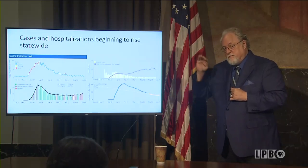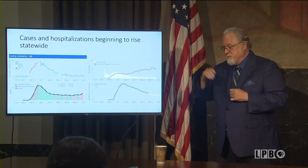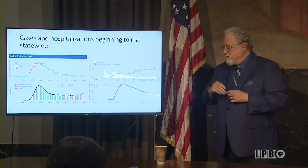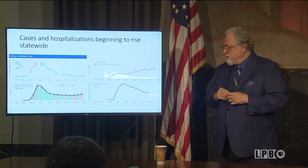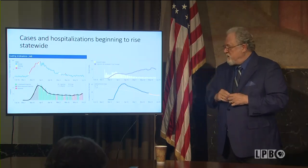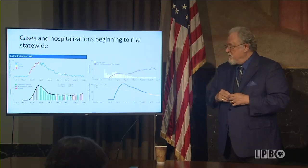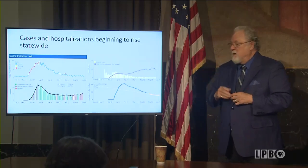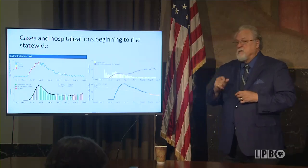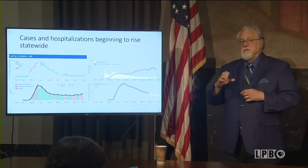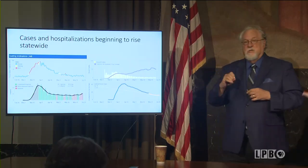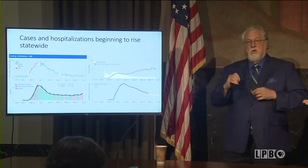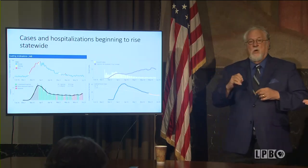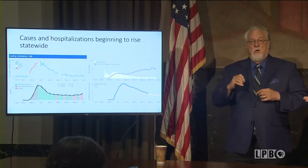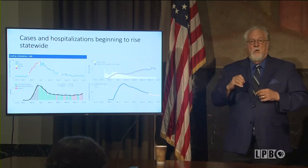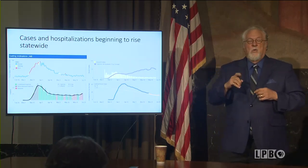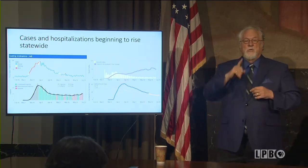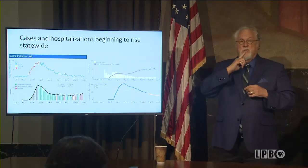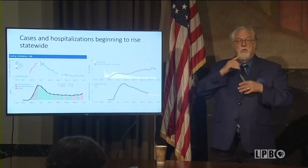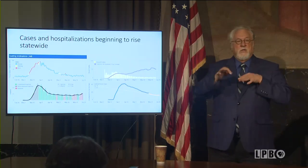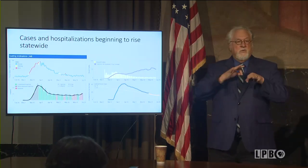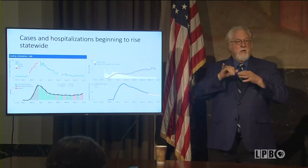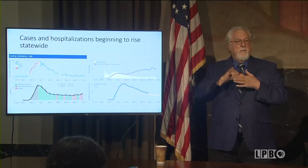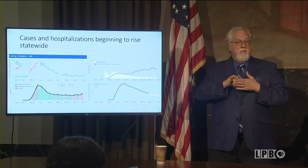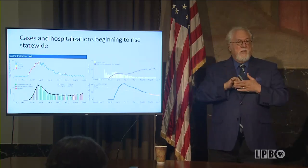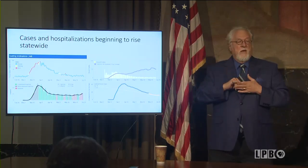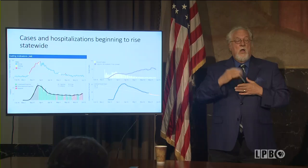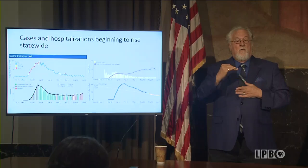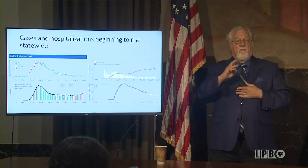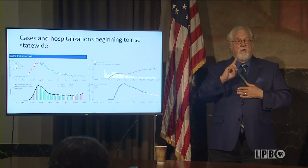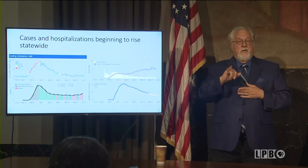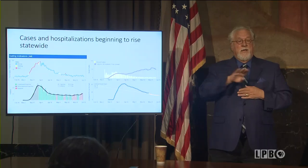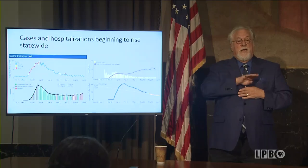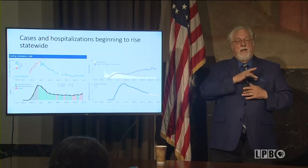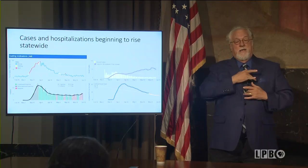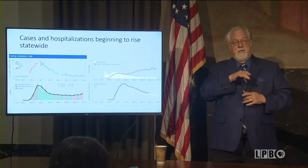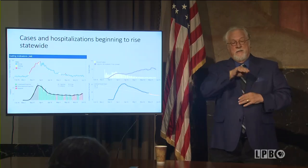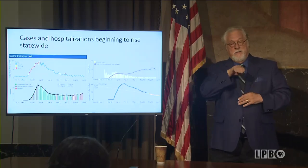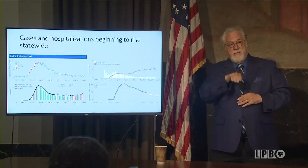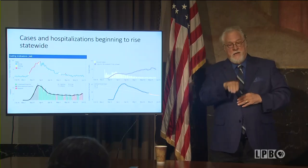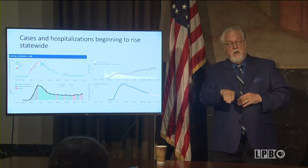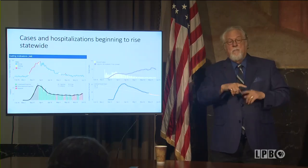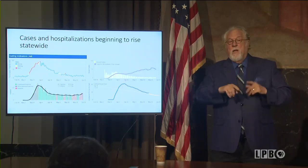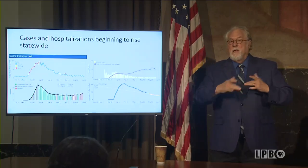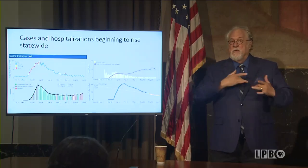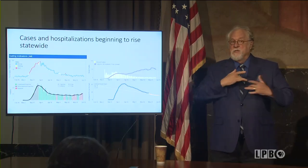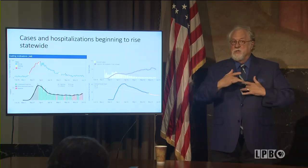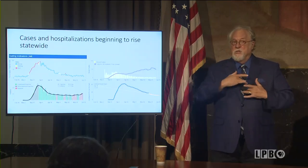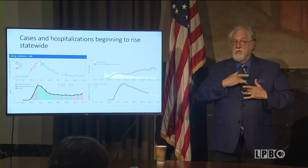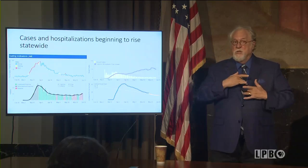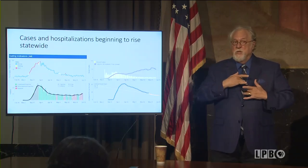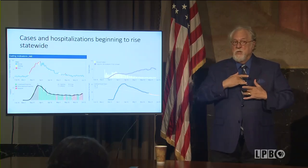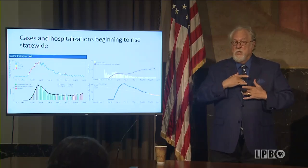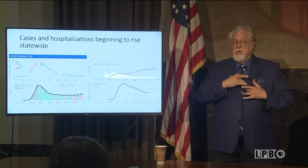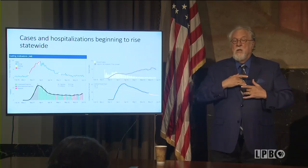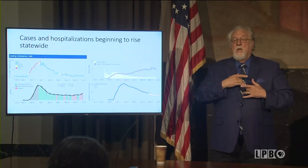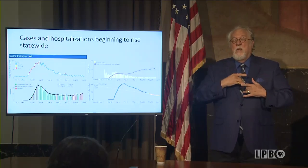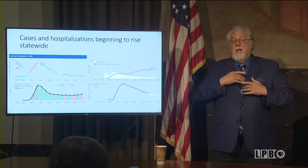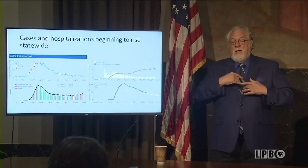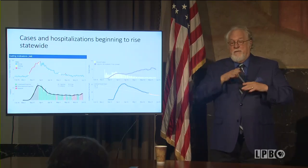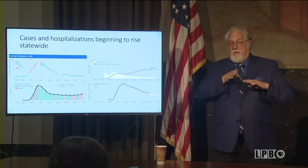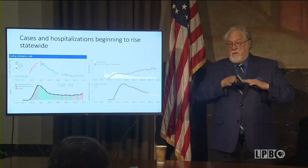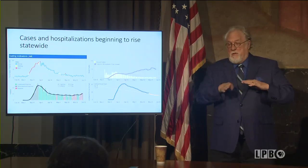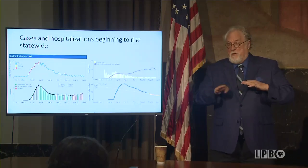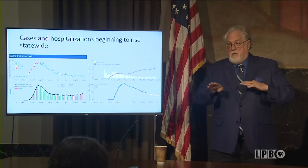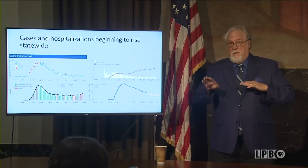uptick. So certainly we would describe this as a 14-day downward trend. What we're concerned about is a trend in the opposite direction has to